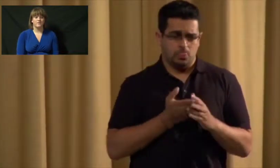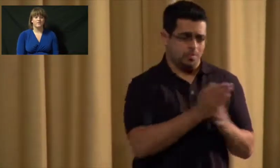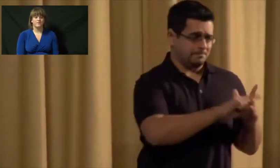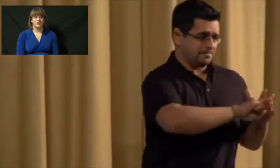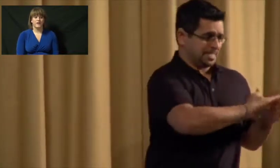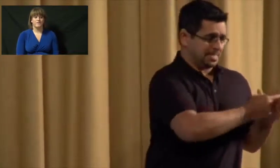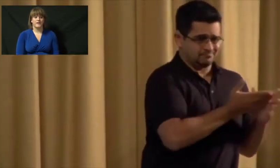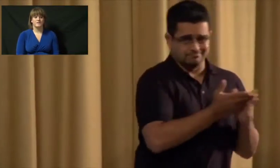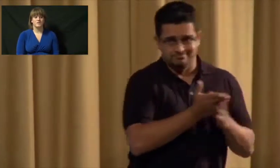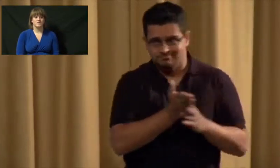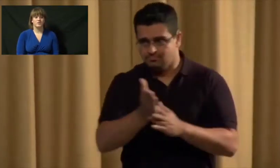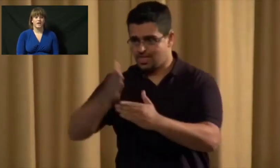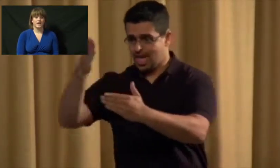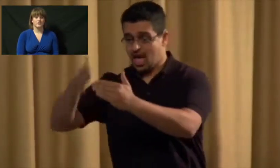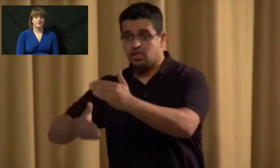to try to find social change.